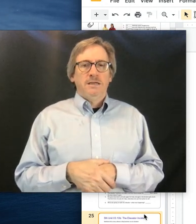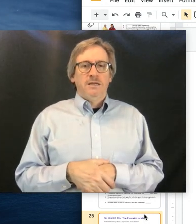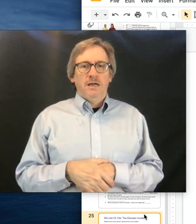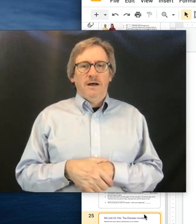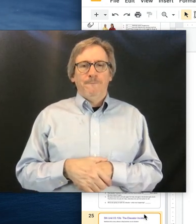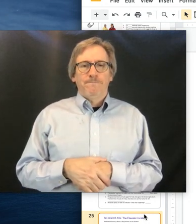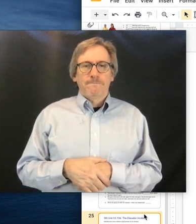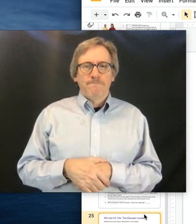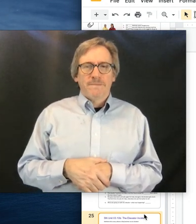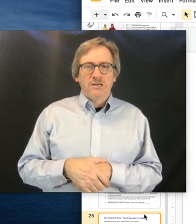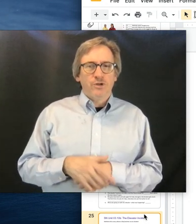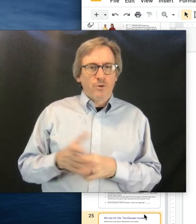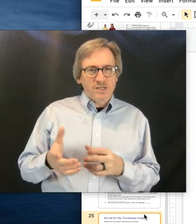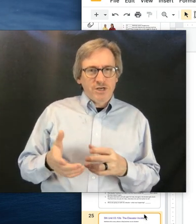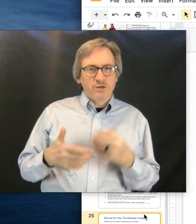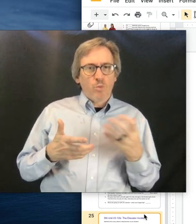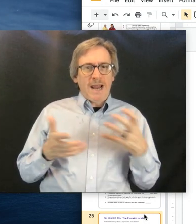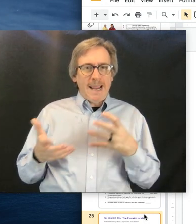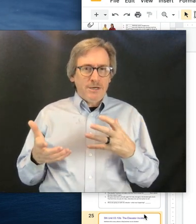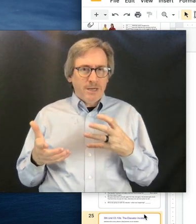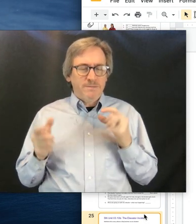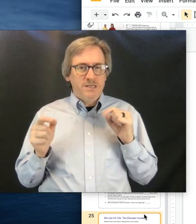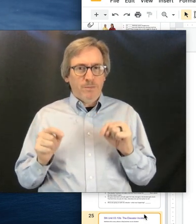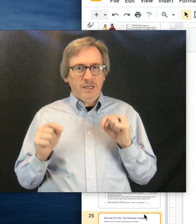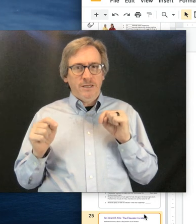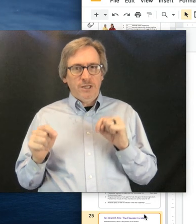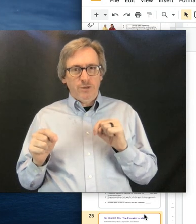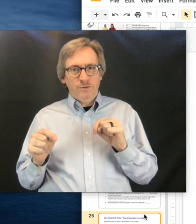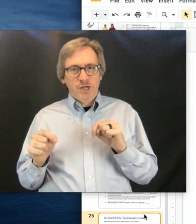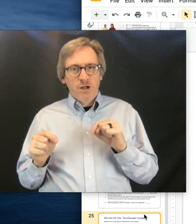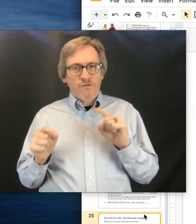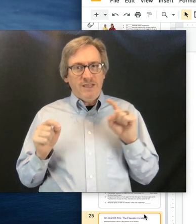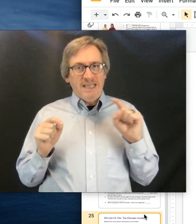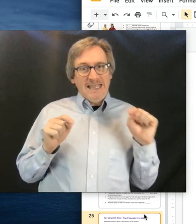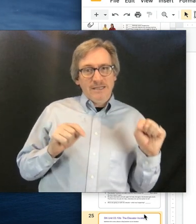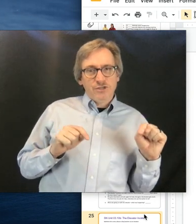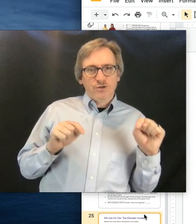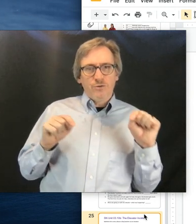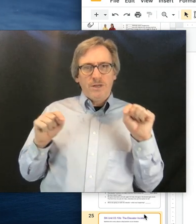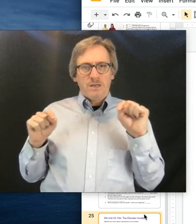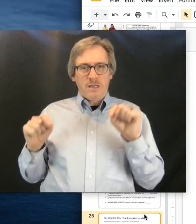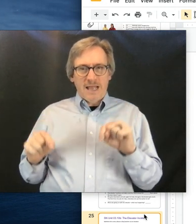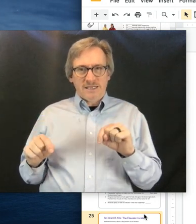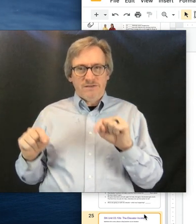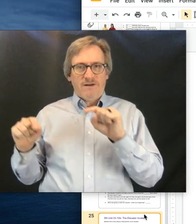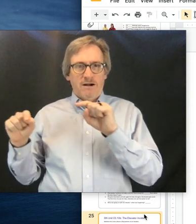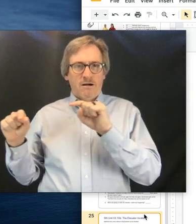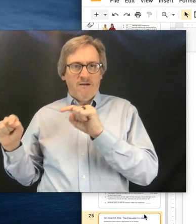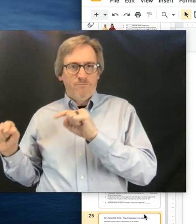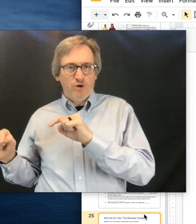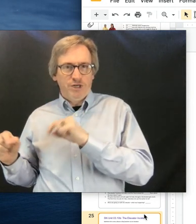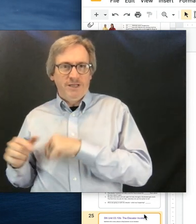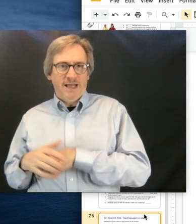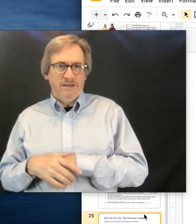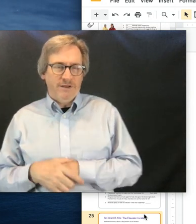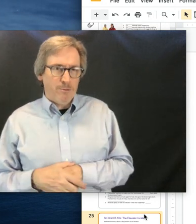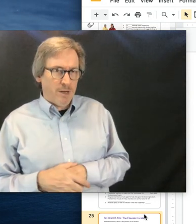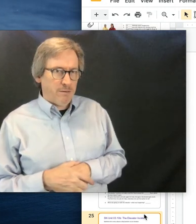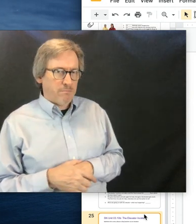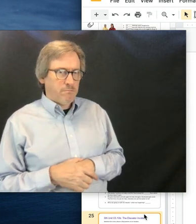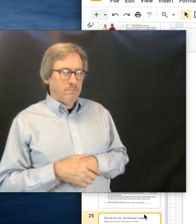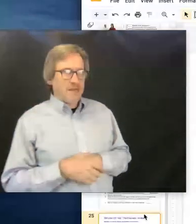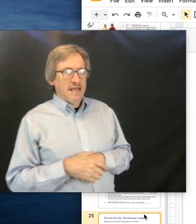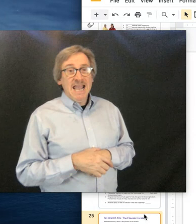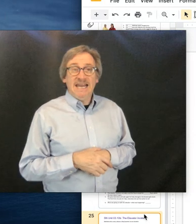And so the question here is, what hand shape does Melinda use for the instrument classifier of pushing the elevator